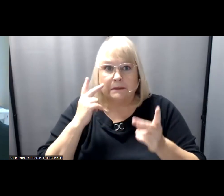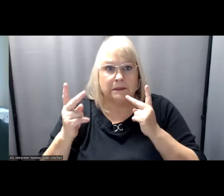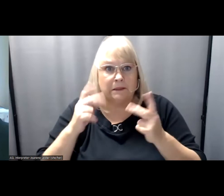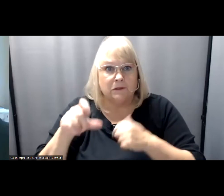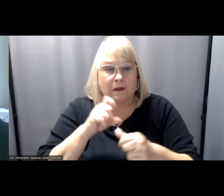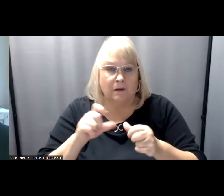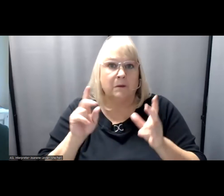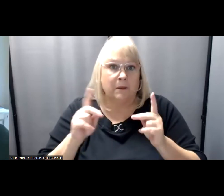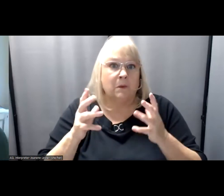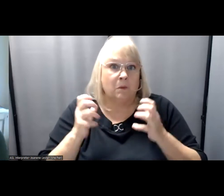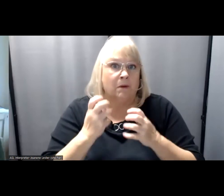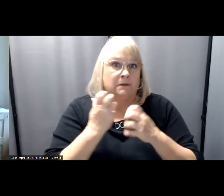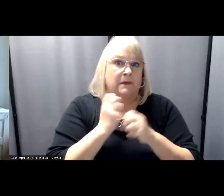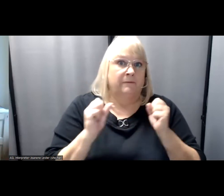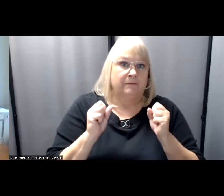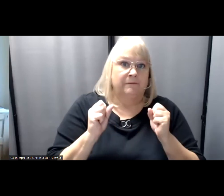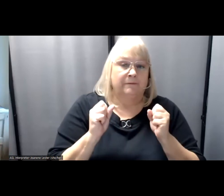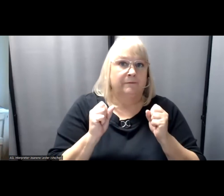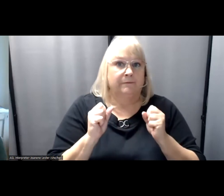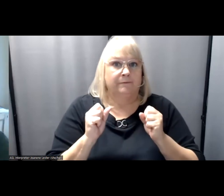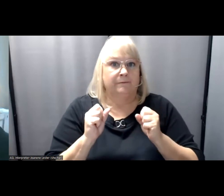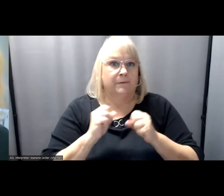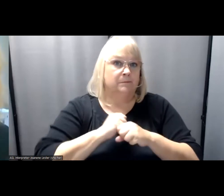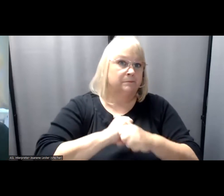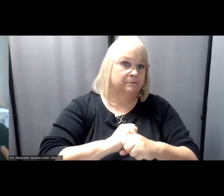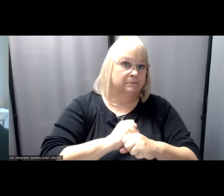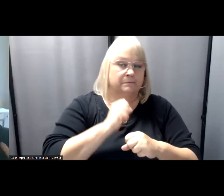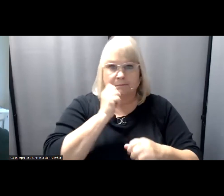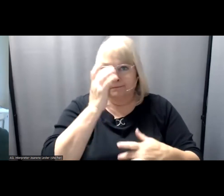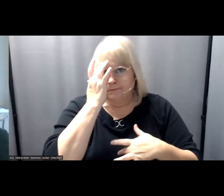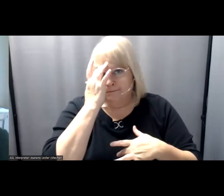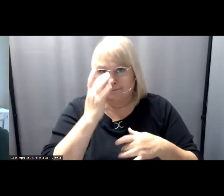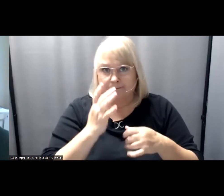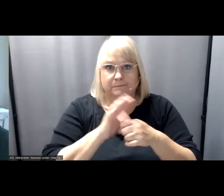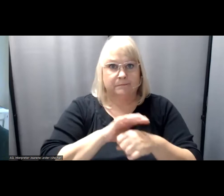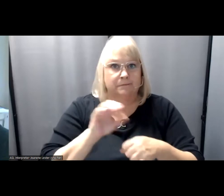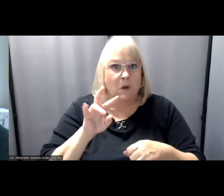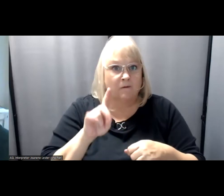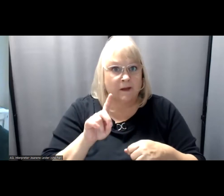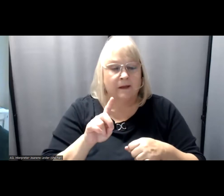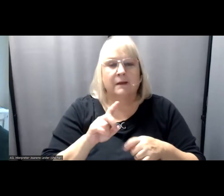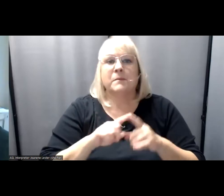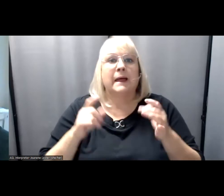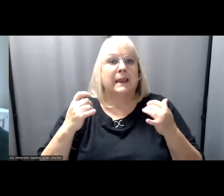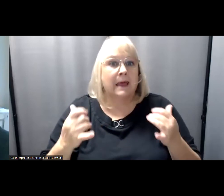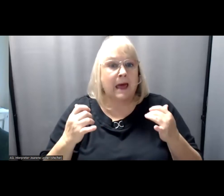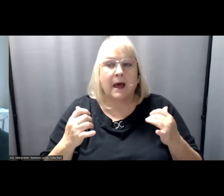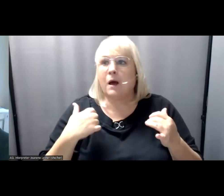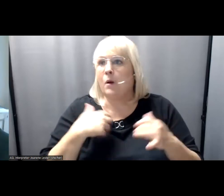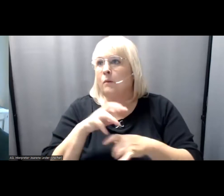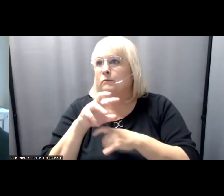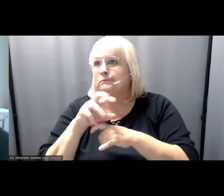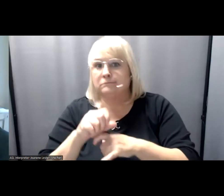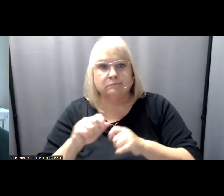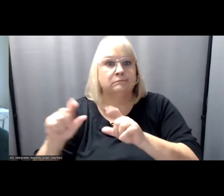impacts. We can get a lot more participation and get things done faster when we can see each other. I'd like us to raise our bar and